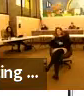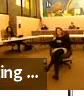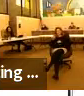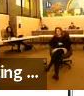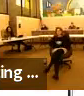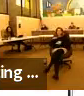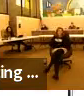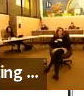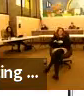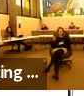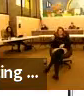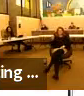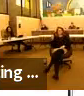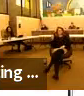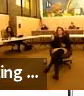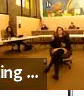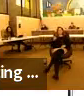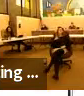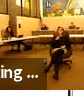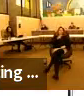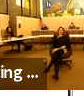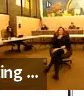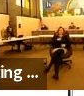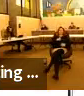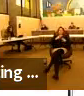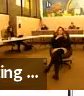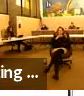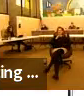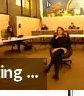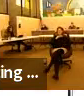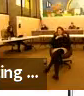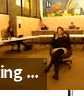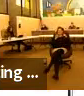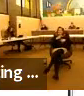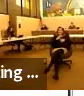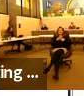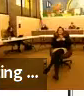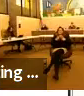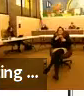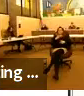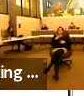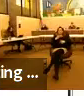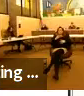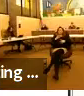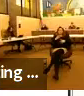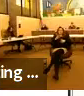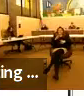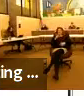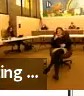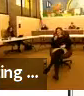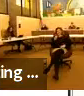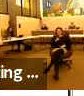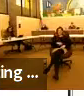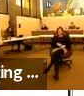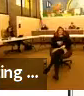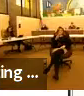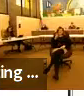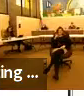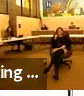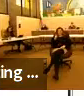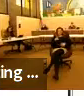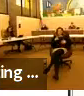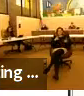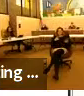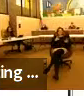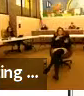not an Amazon facility. So we're not anticipating a significant amount of those types of vehicles. And those vans, quite frankly, in traffic studies are not differentiated